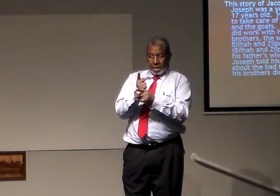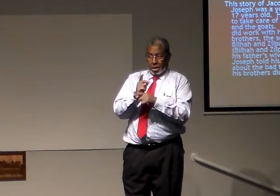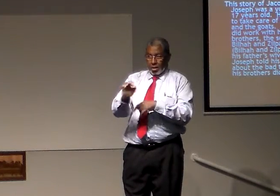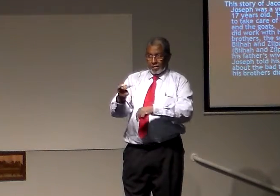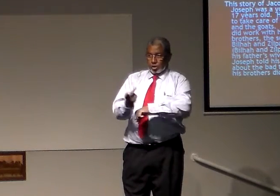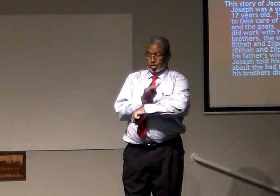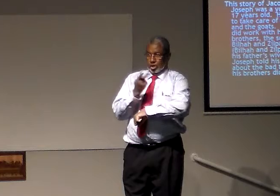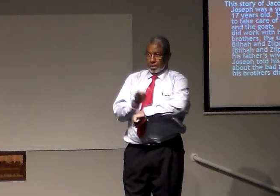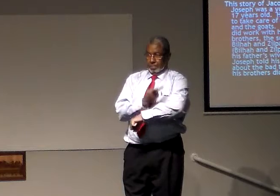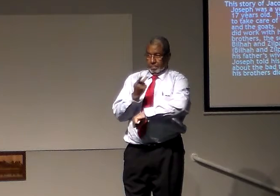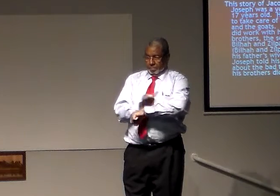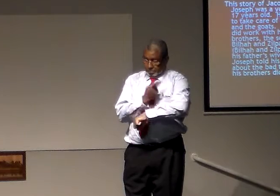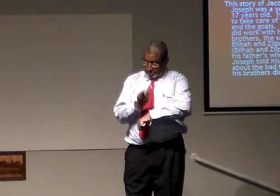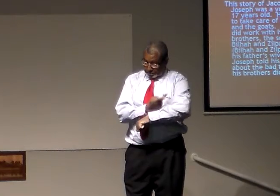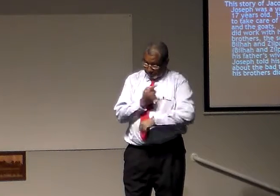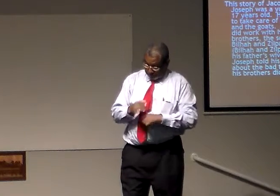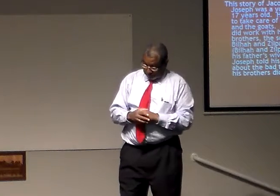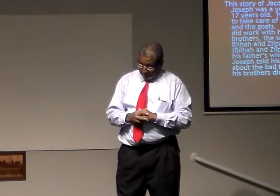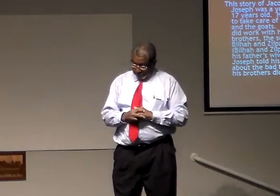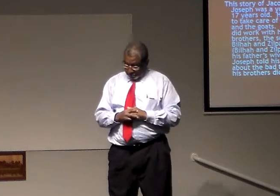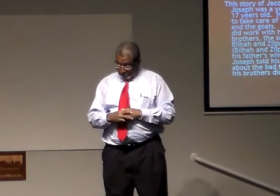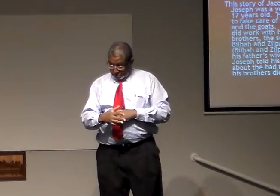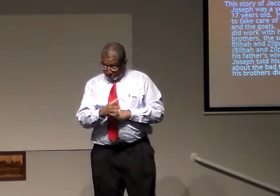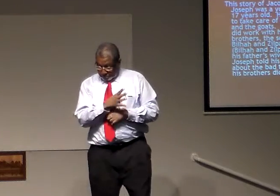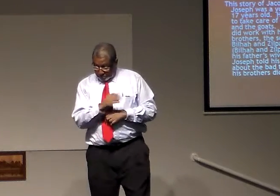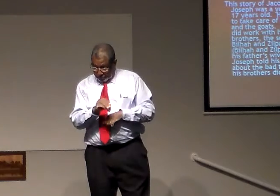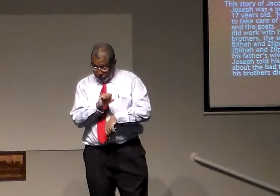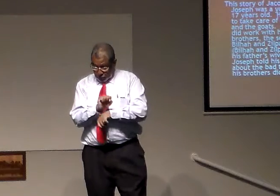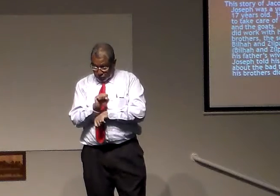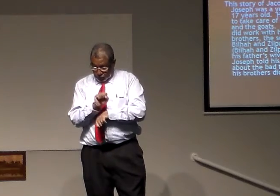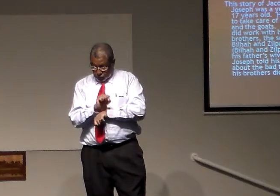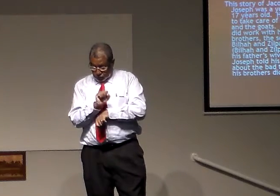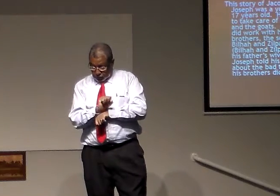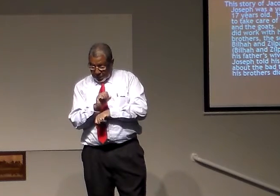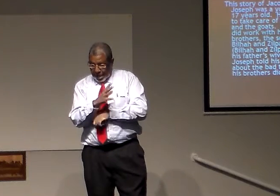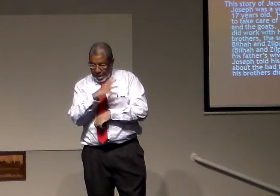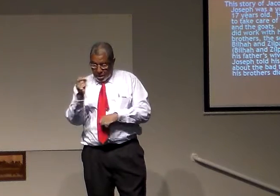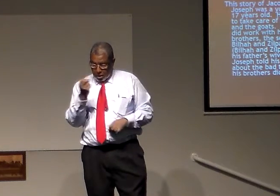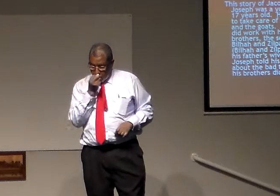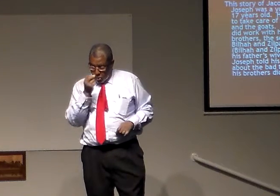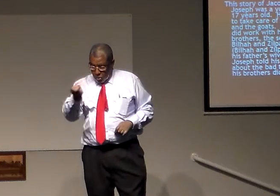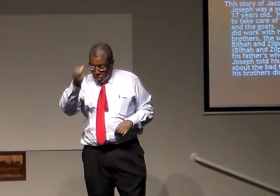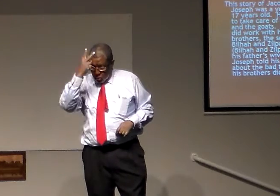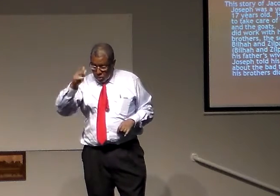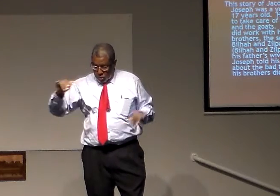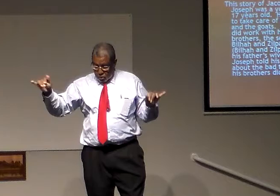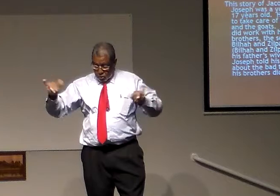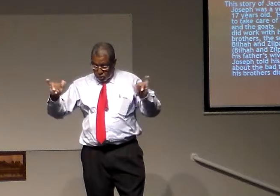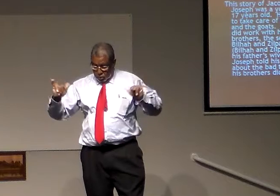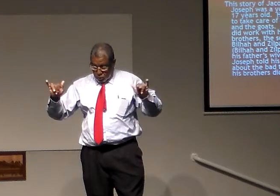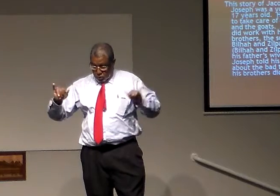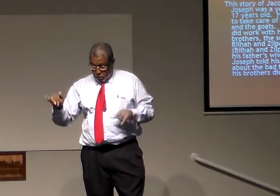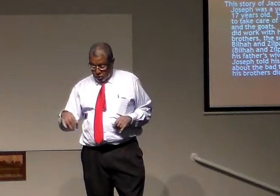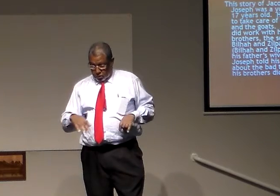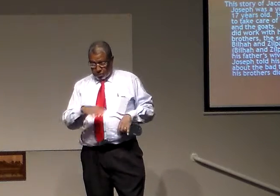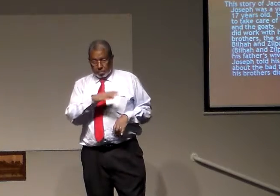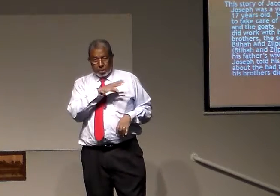His job was to take care of the sheep and the goats. Joseph did work with his